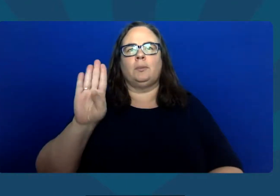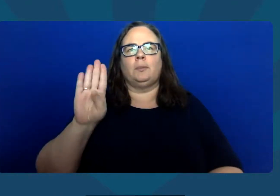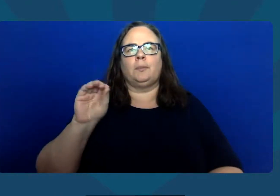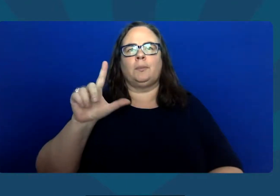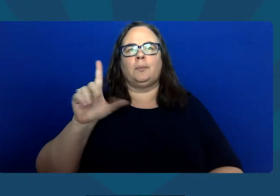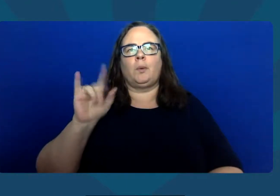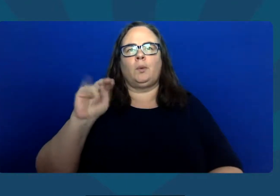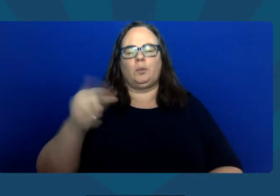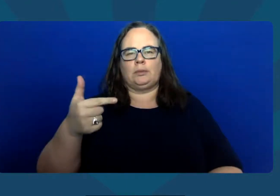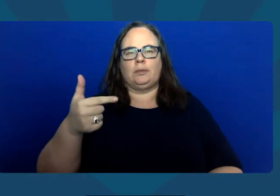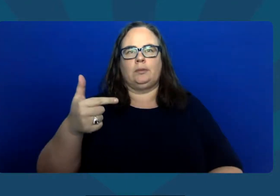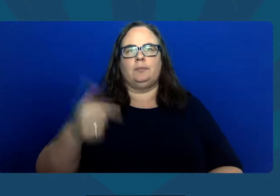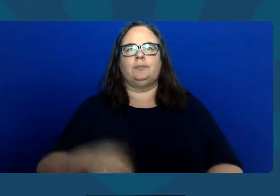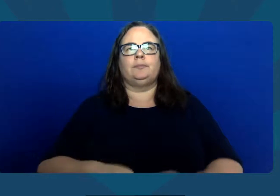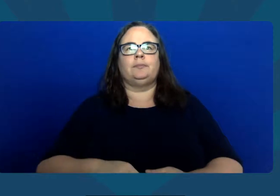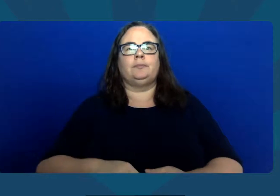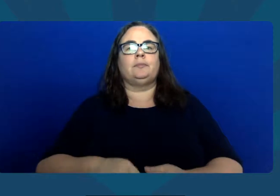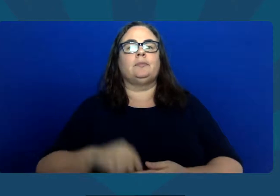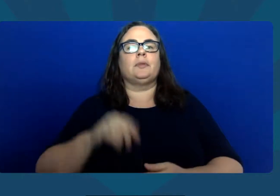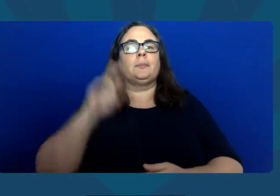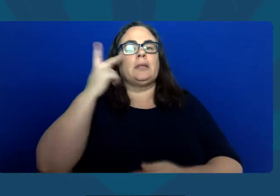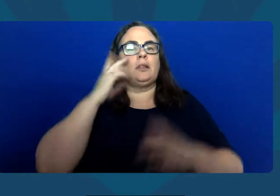Reginald Boulding.